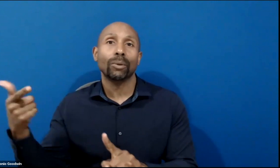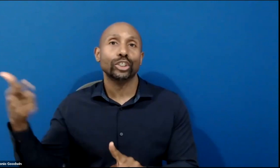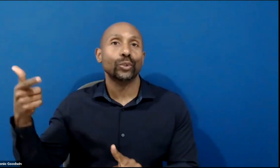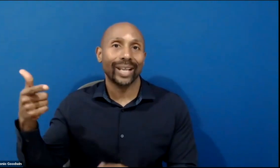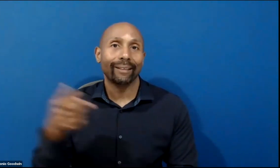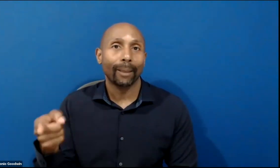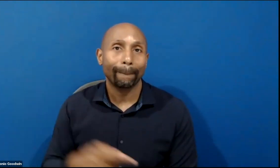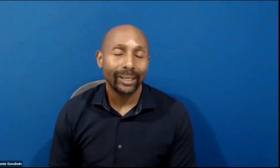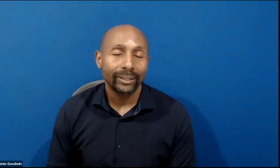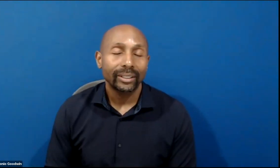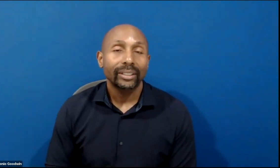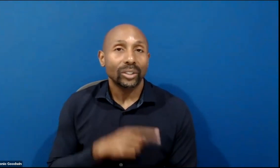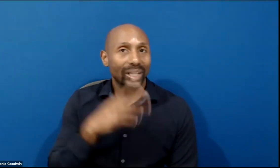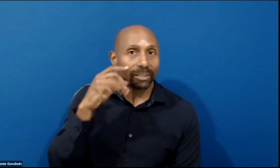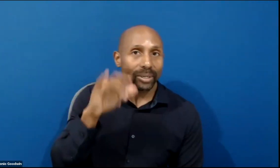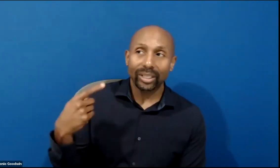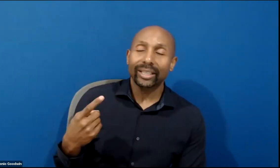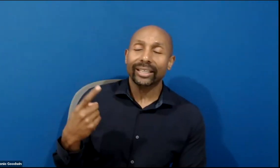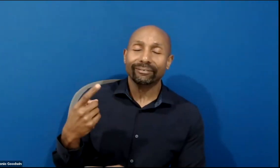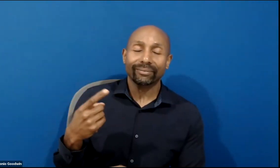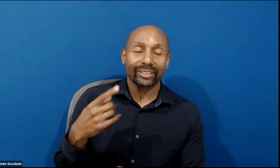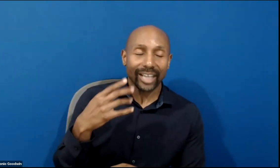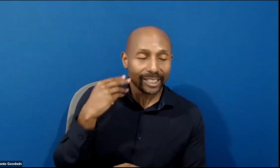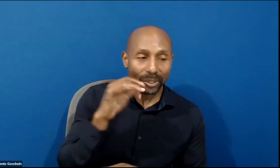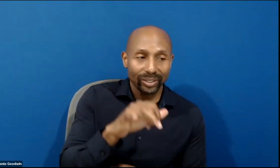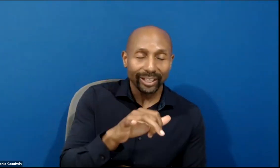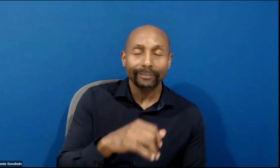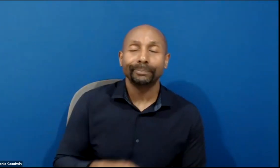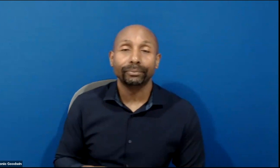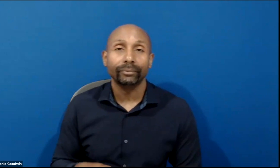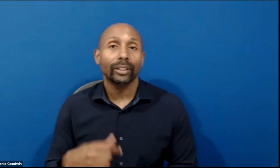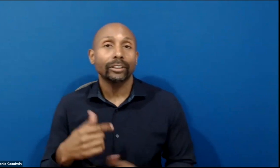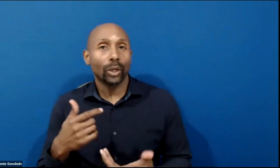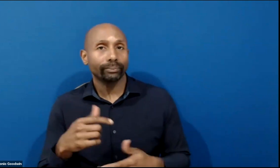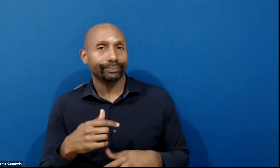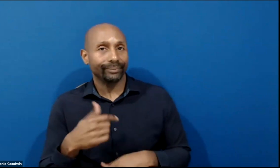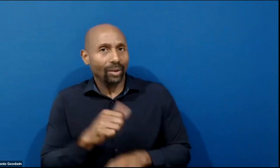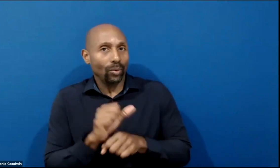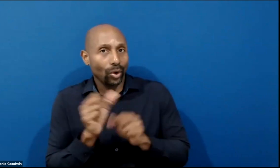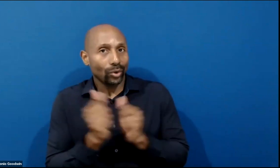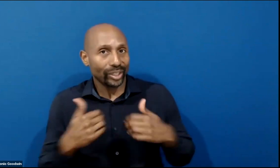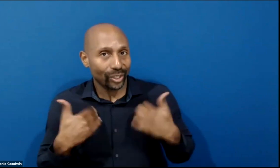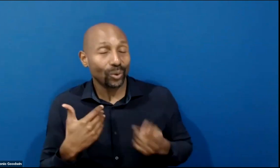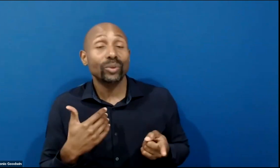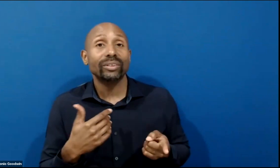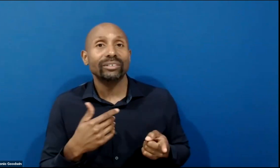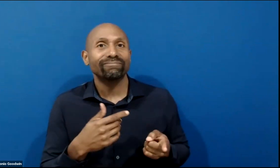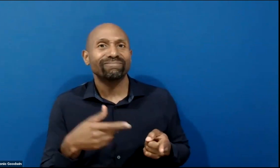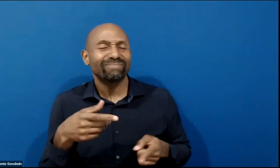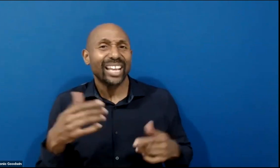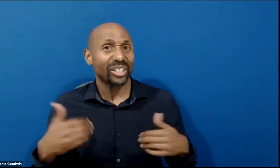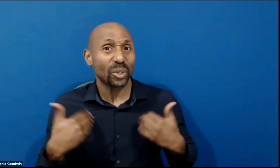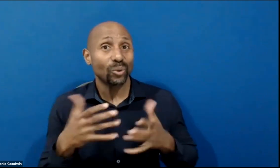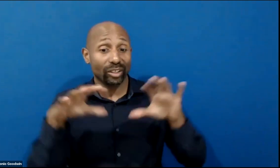And so working with youth are imaginative, they're creative, and they're always developing